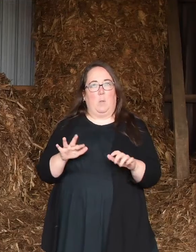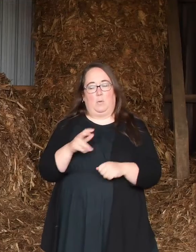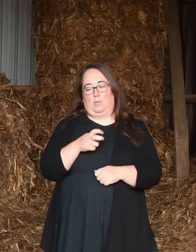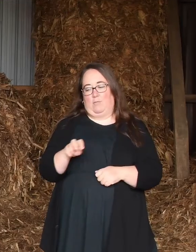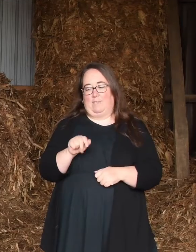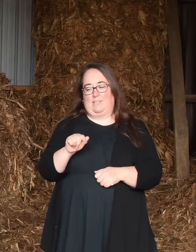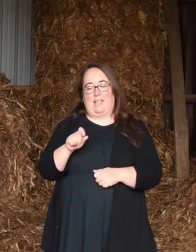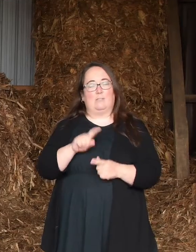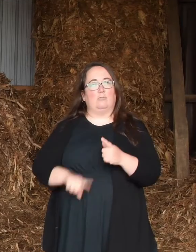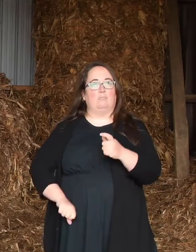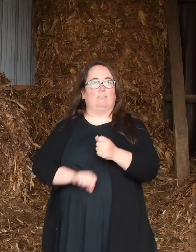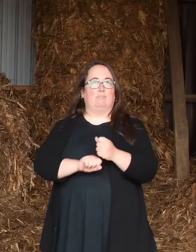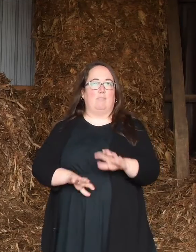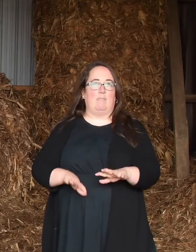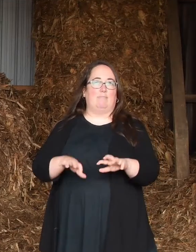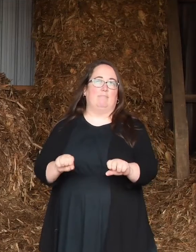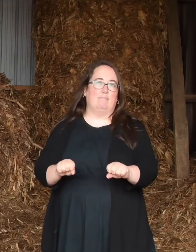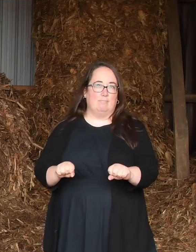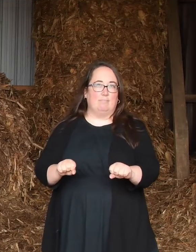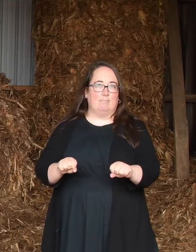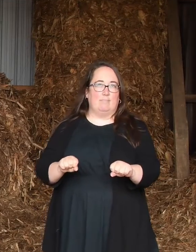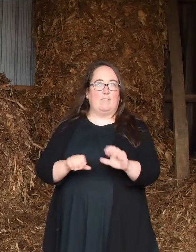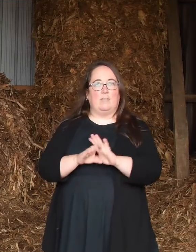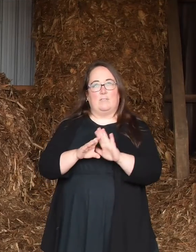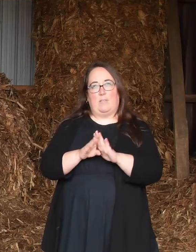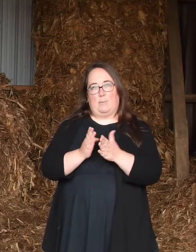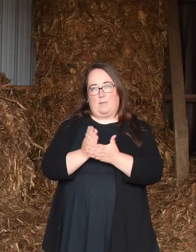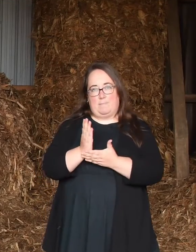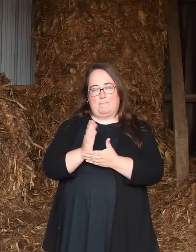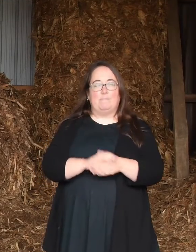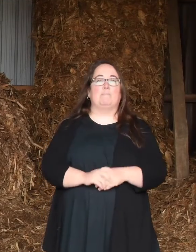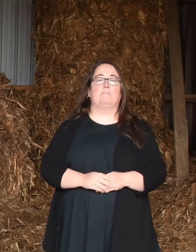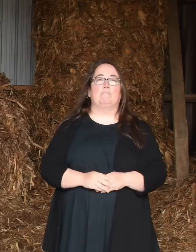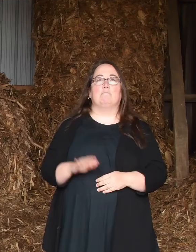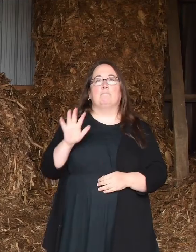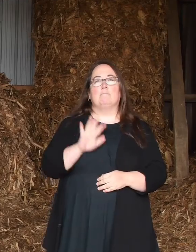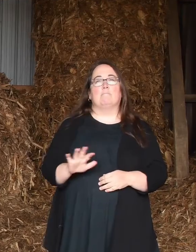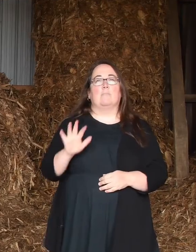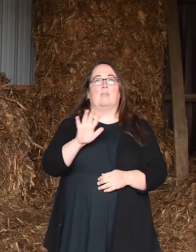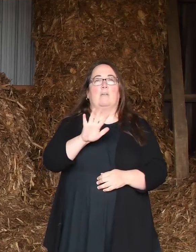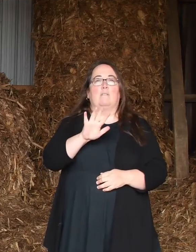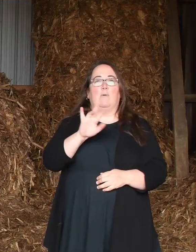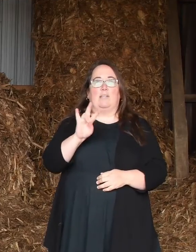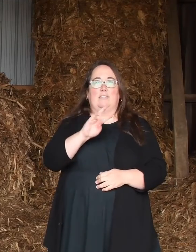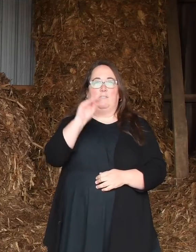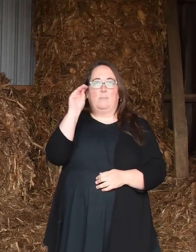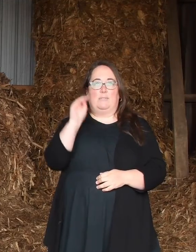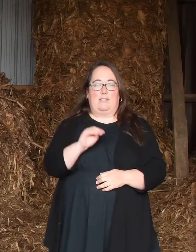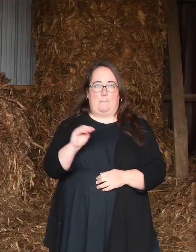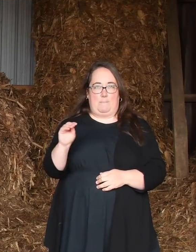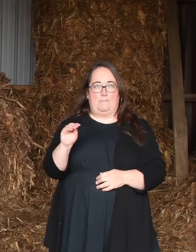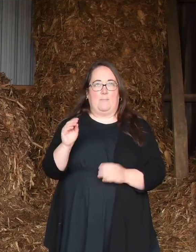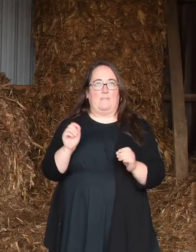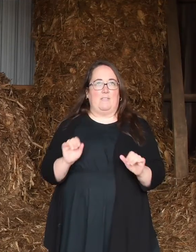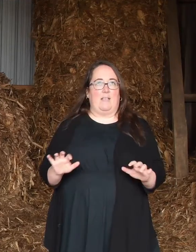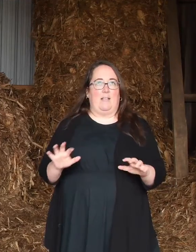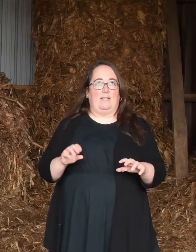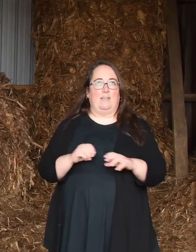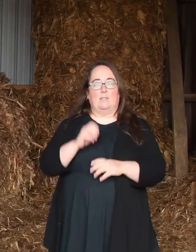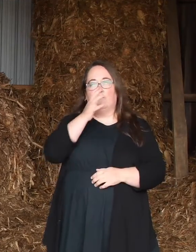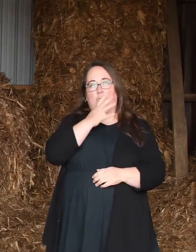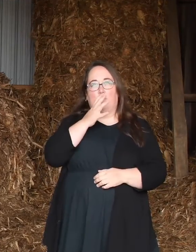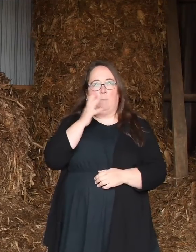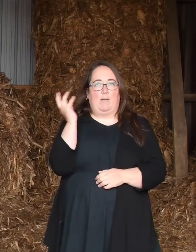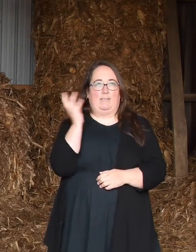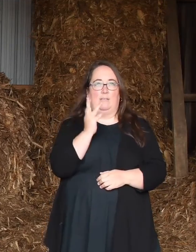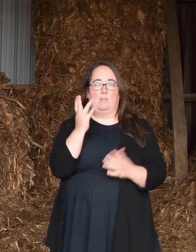tax to fund the acquisition of these development rights. There's approximately 47% of the land in the rural west